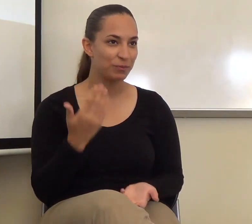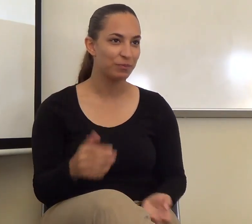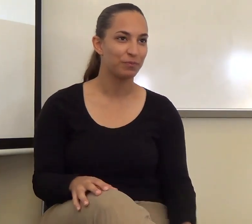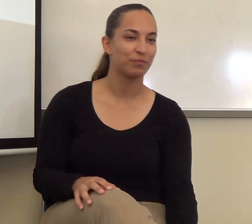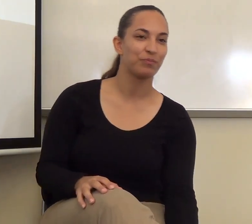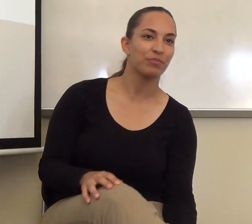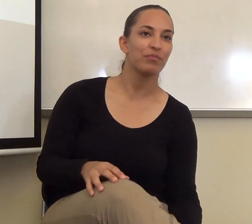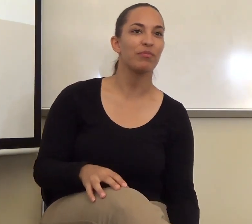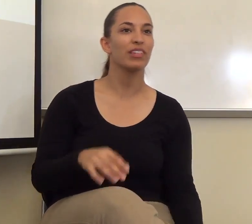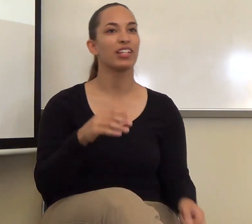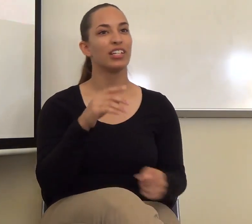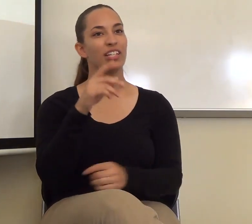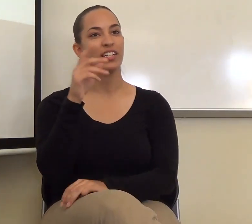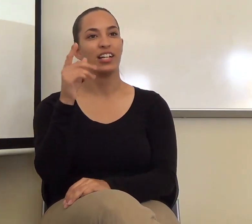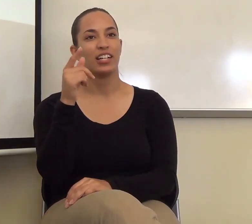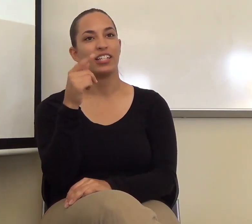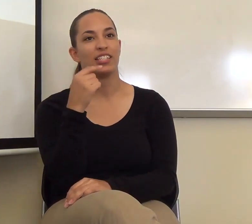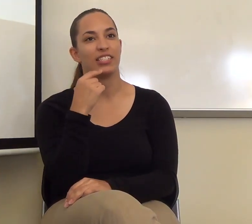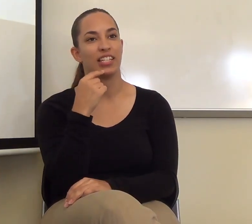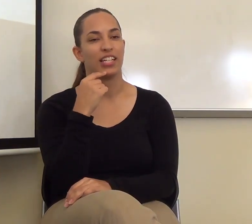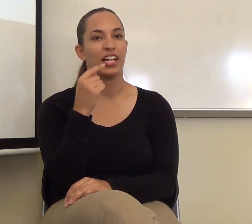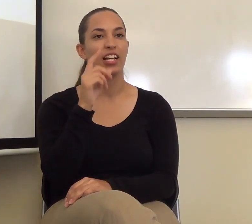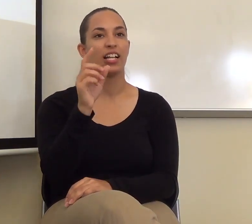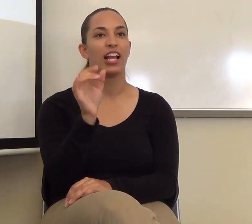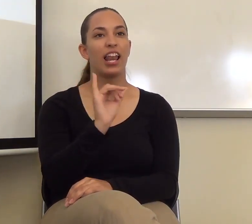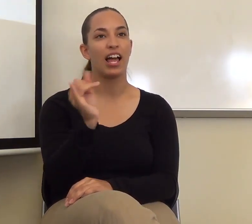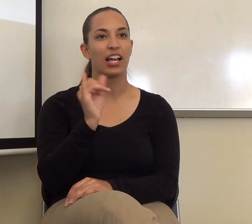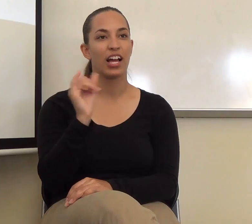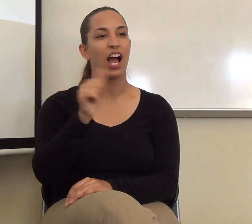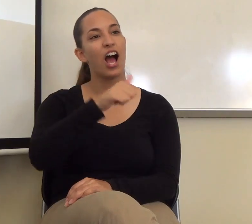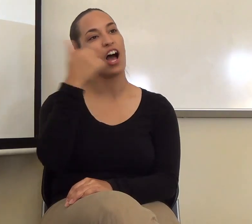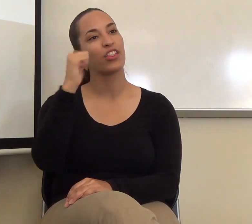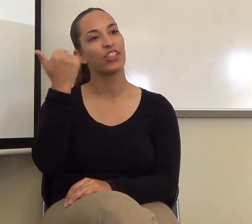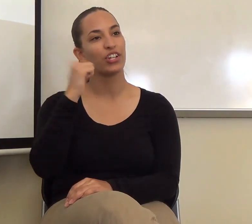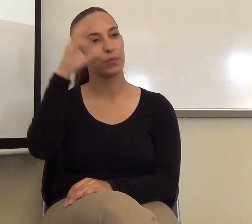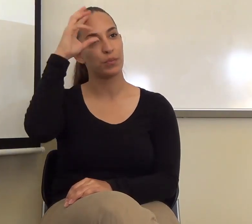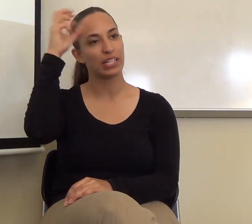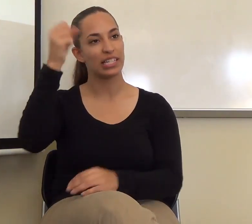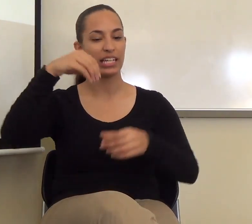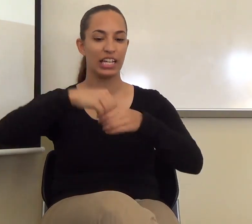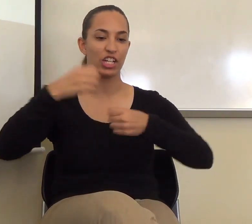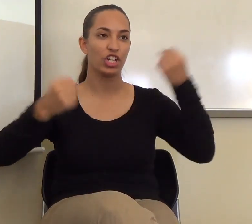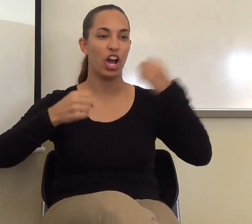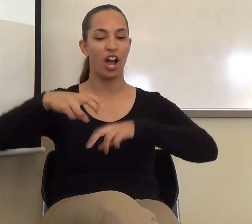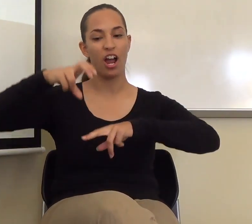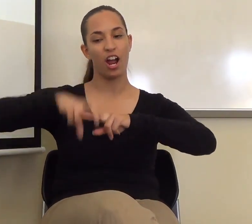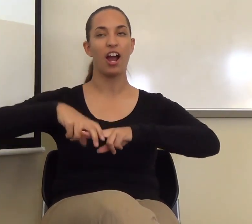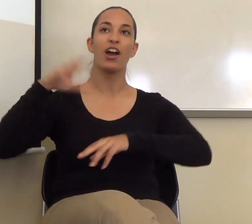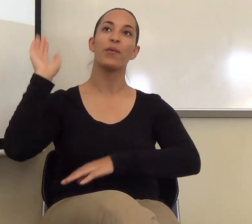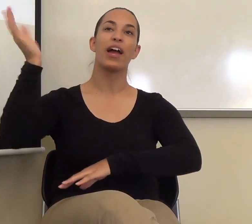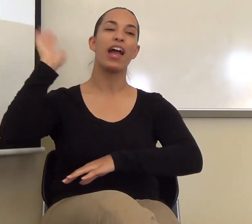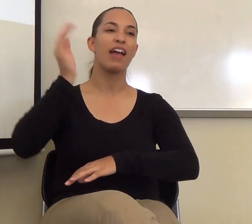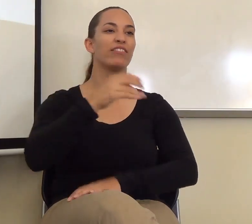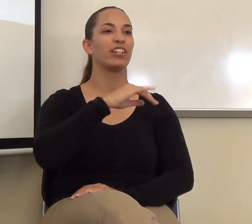caught myself. Well, anyway, like when he was in the car waving to everybody, he didn't really have And you know no what? protection. And that was the In the problem.